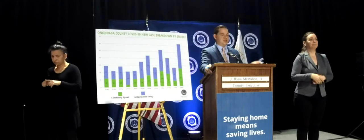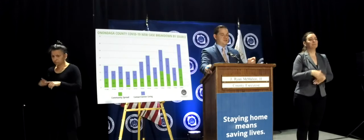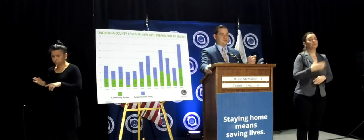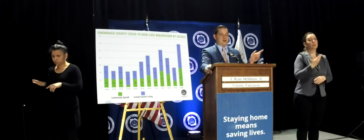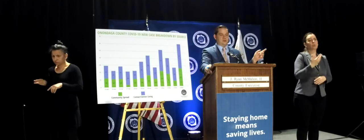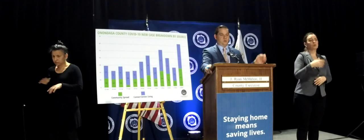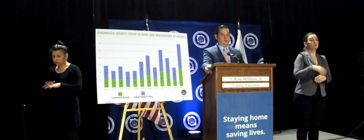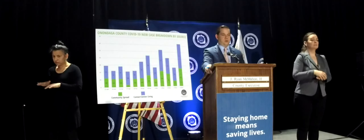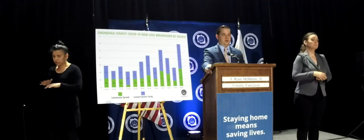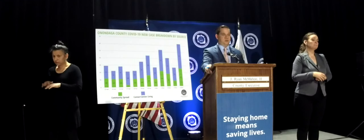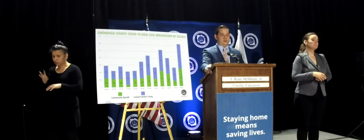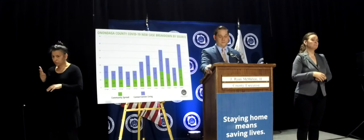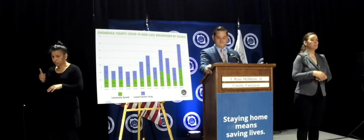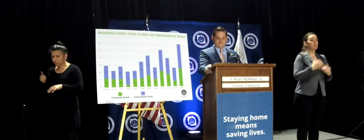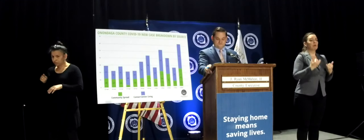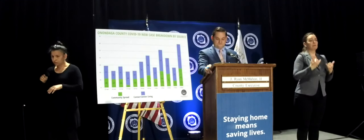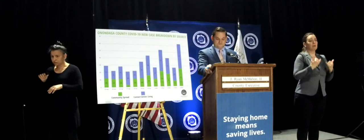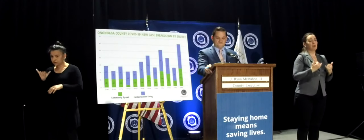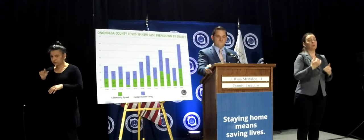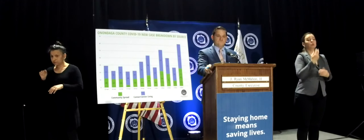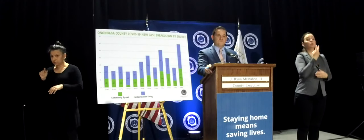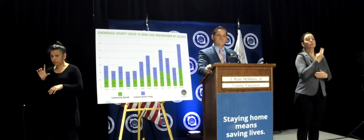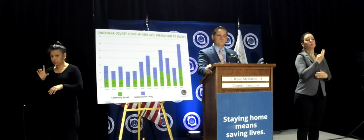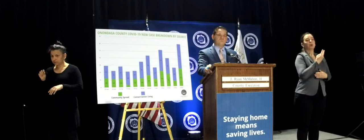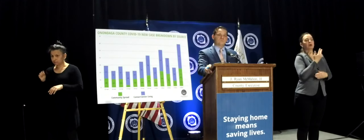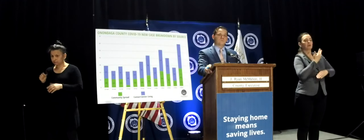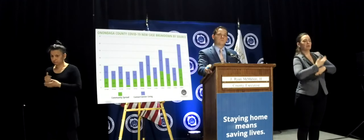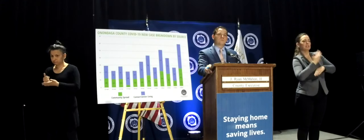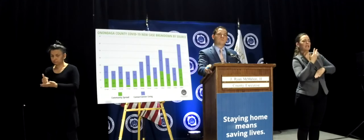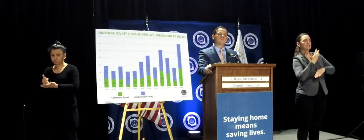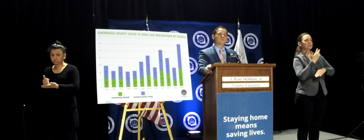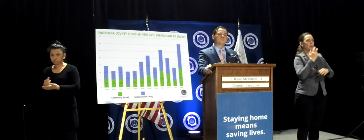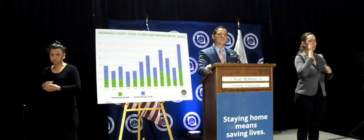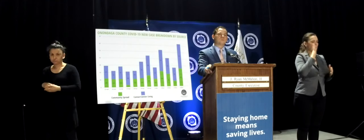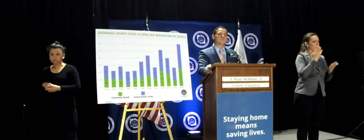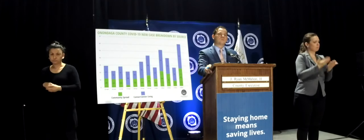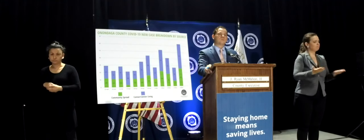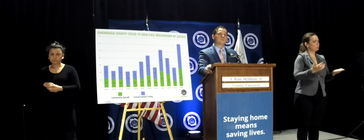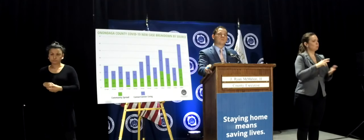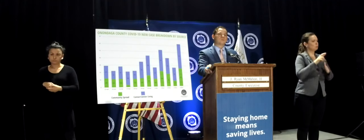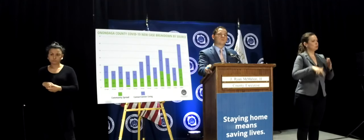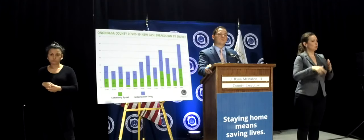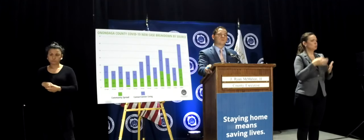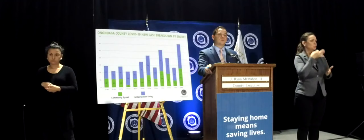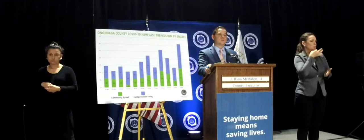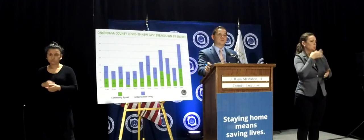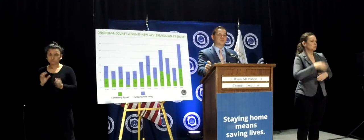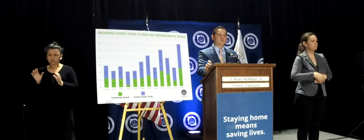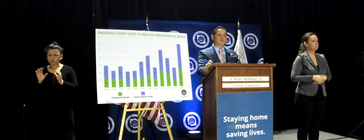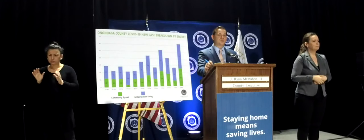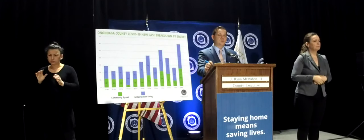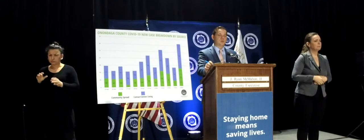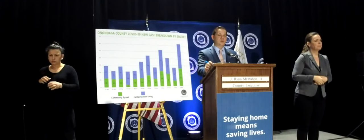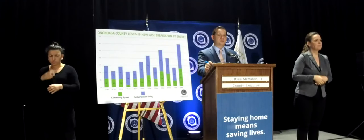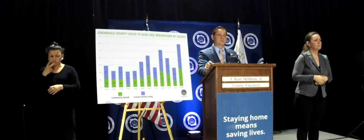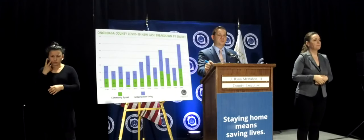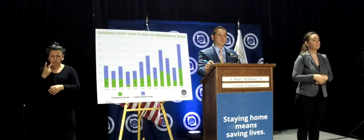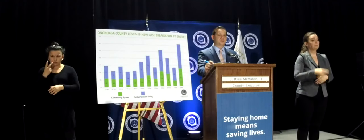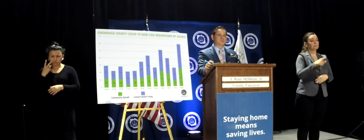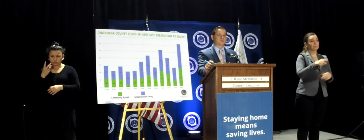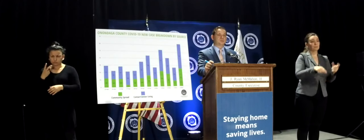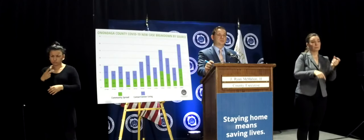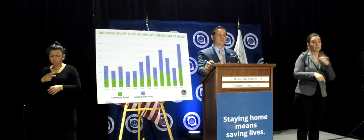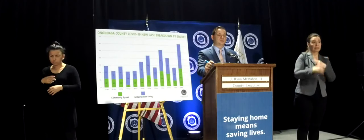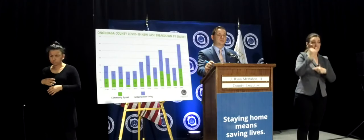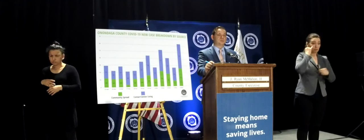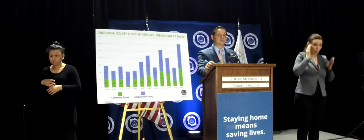could suggest a trend, we're going to be there. If someone's at home watching, wondering, am I going to see a mobile van show up in my neighborhood, what can you